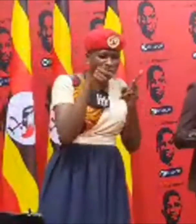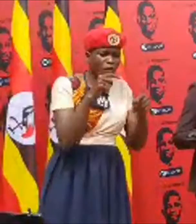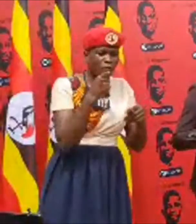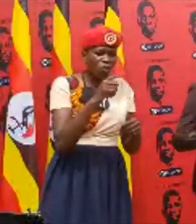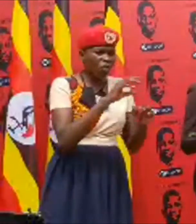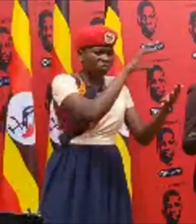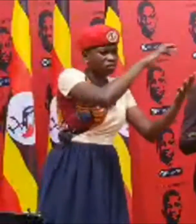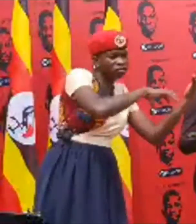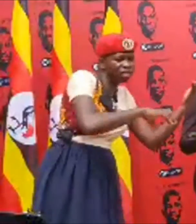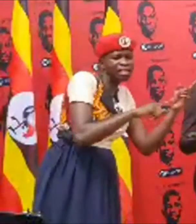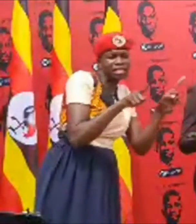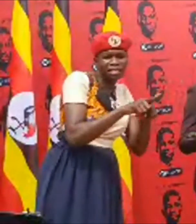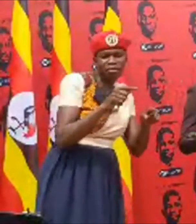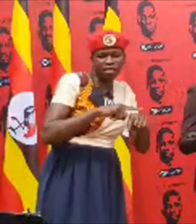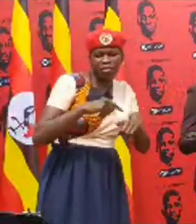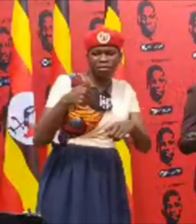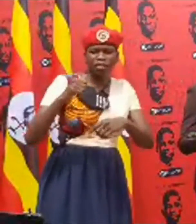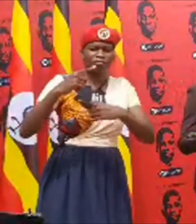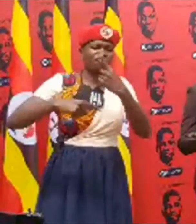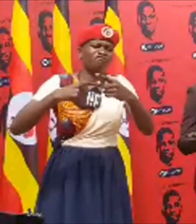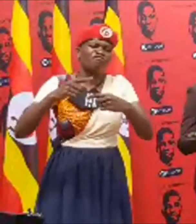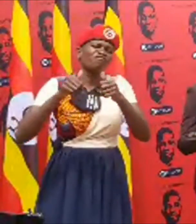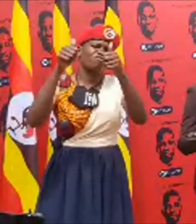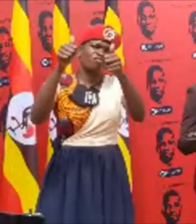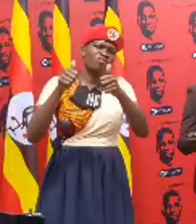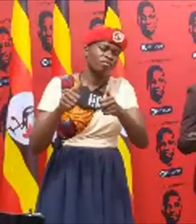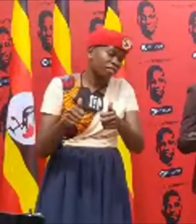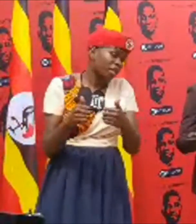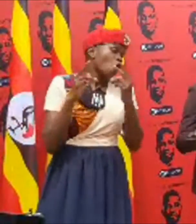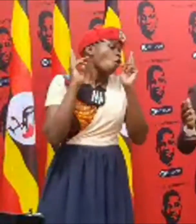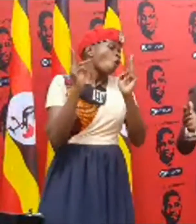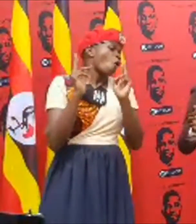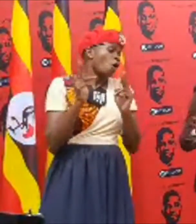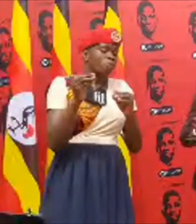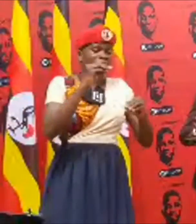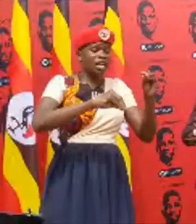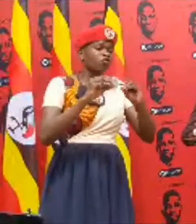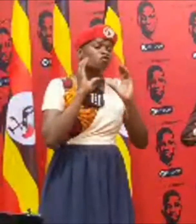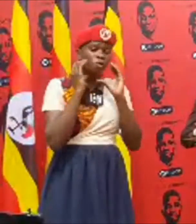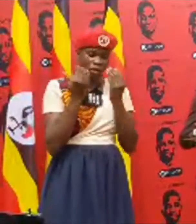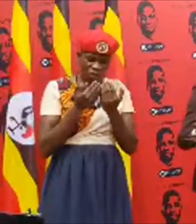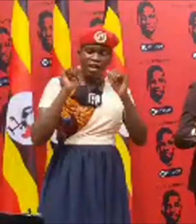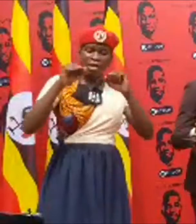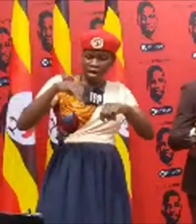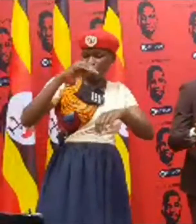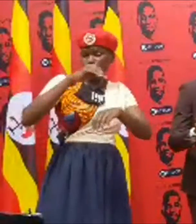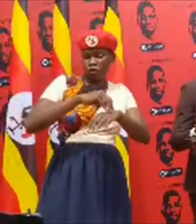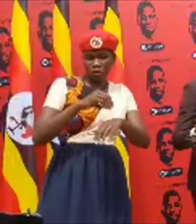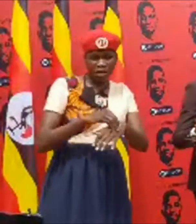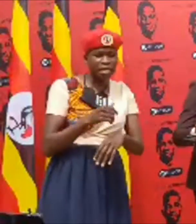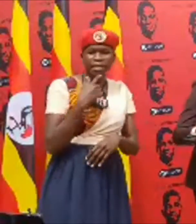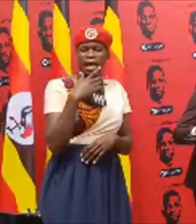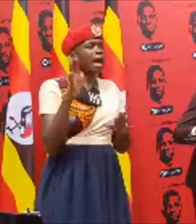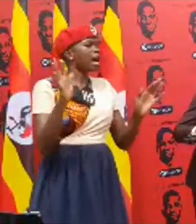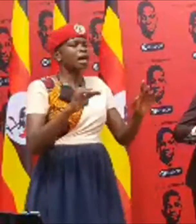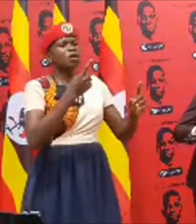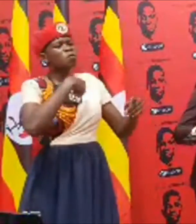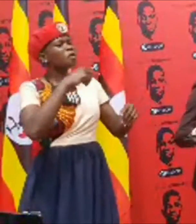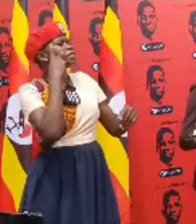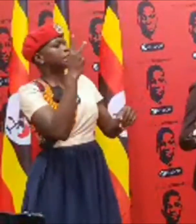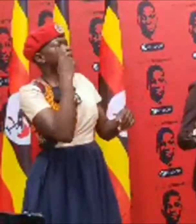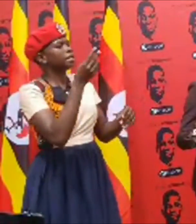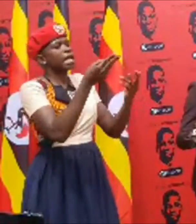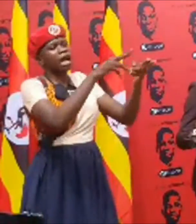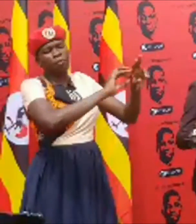those of the other. We hope that the Electoral Commission can be able to speak out. And they will say, well, we have not seen these things happening. You have seen them in the